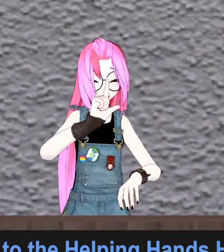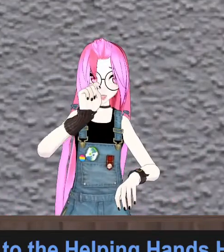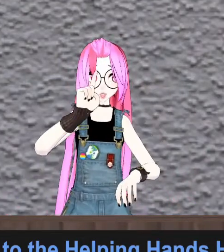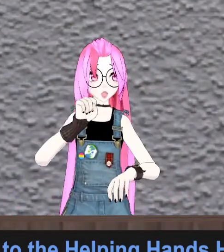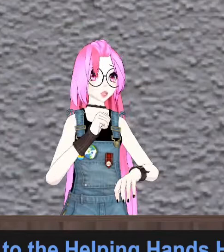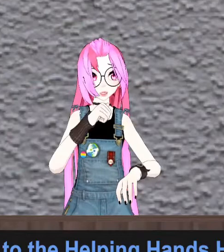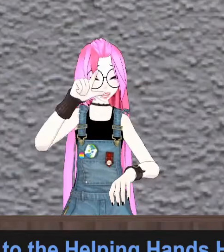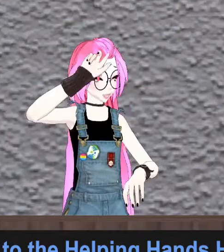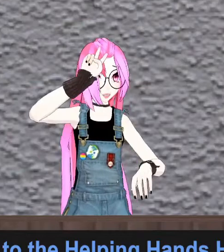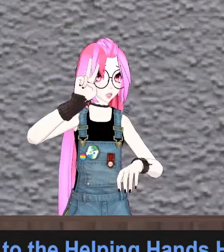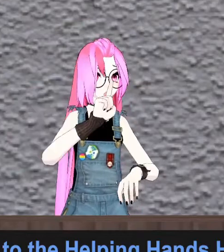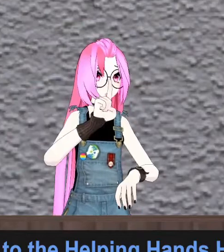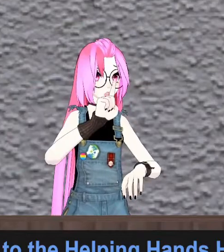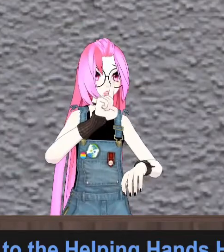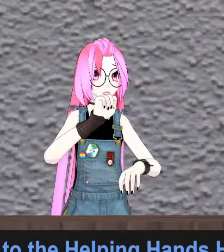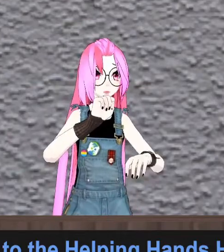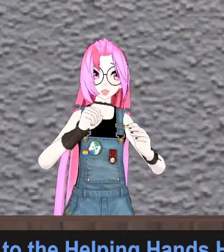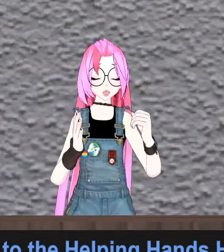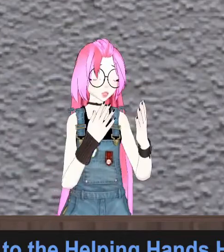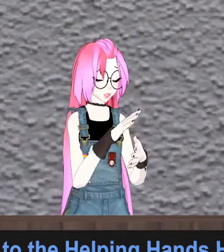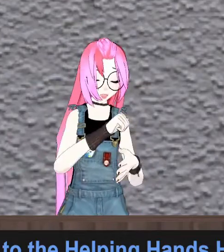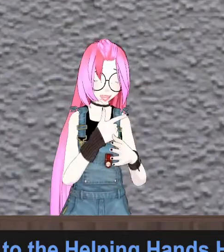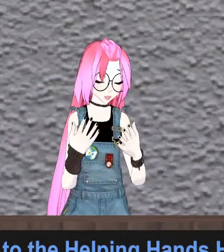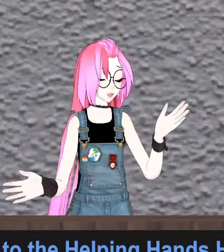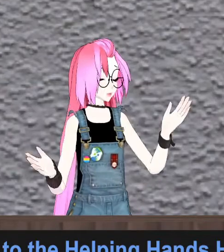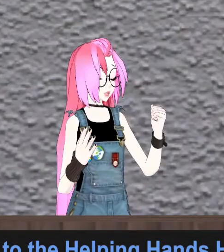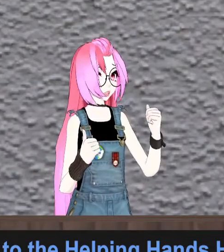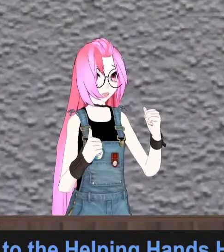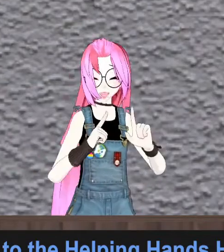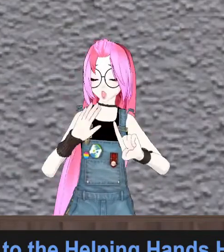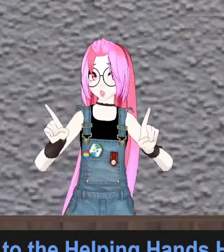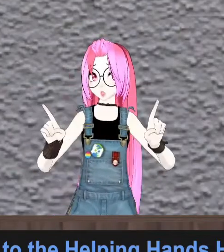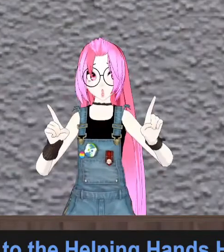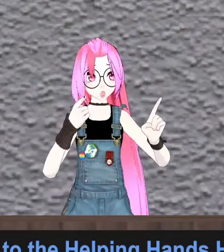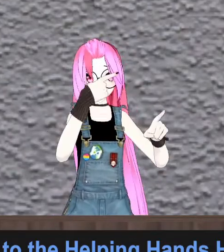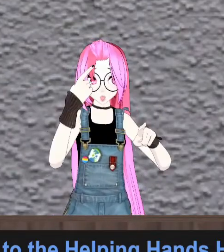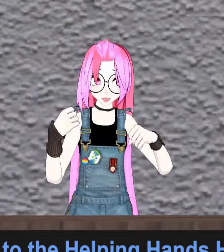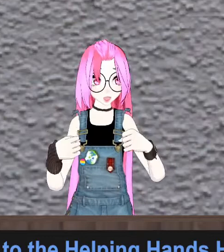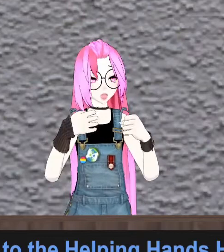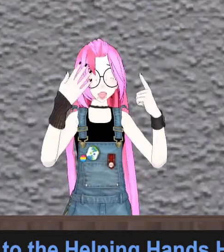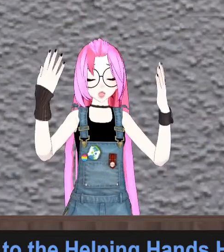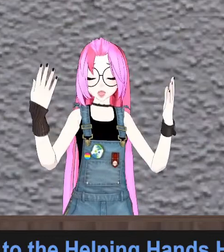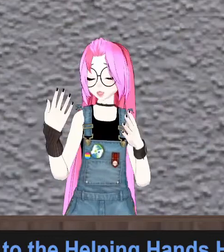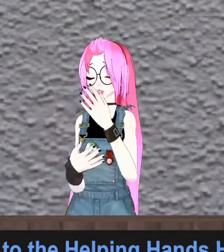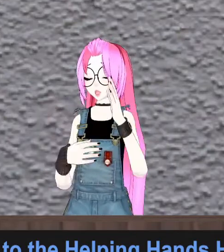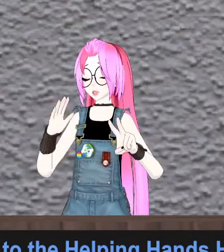question at all. There's no stupid questions about anything. But yeah, so because we have a lot of new people